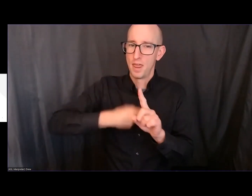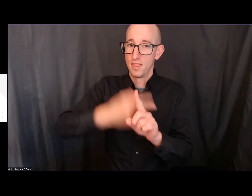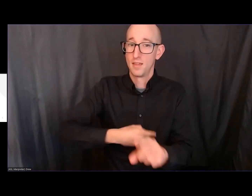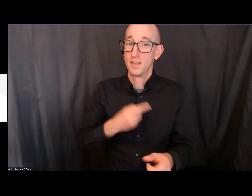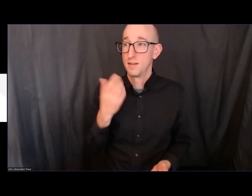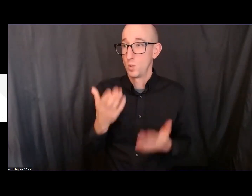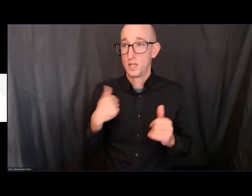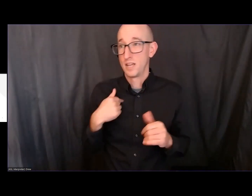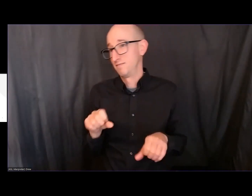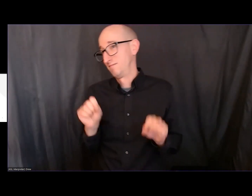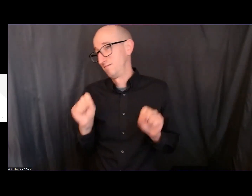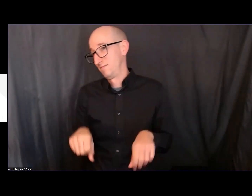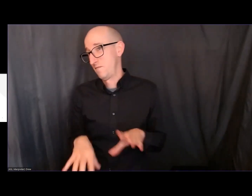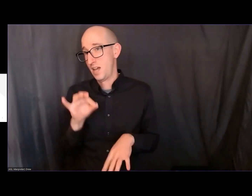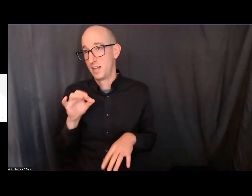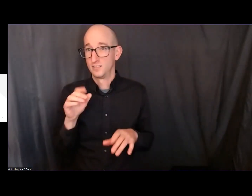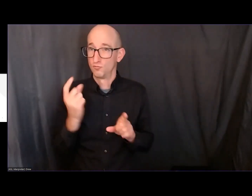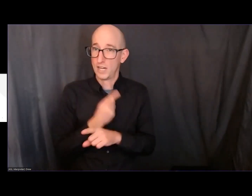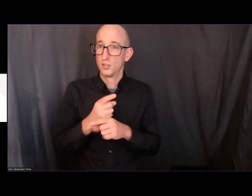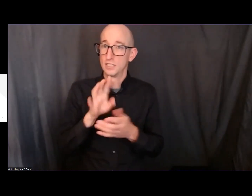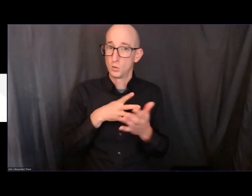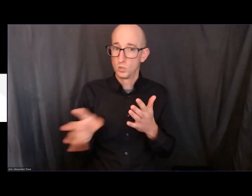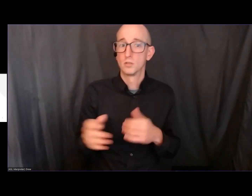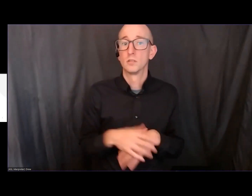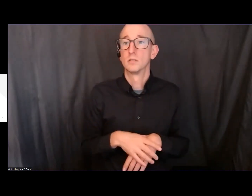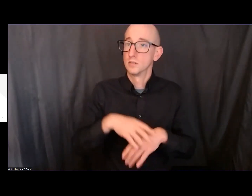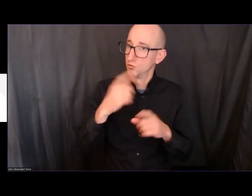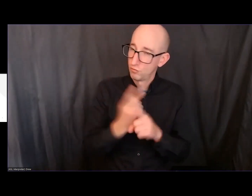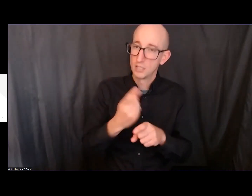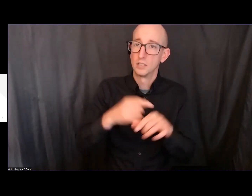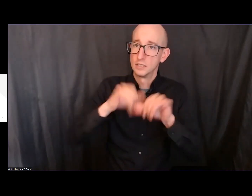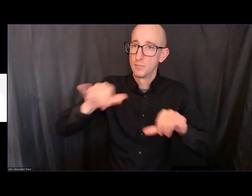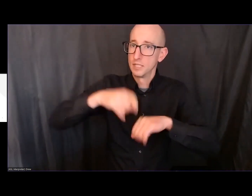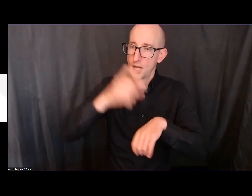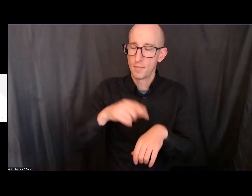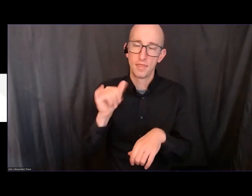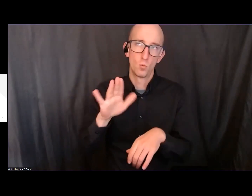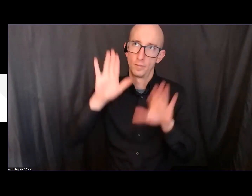schedule, yeah, and time, that would be excellent.